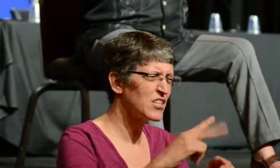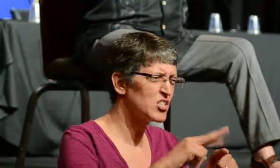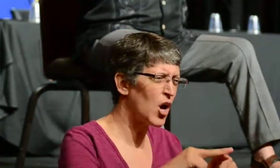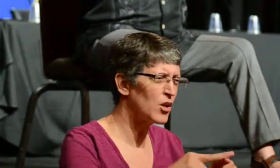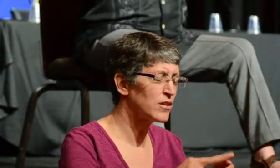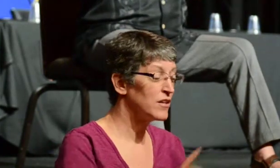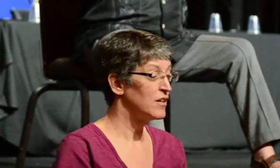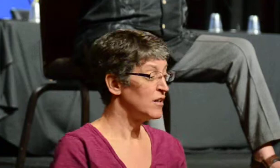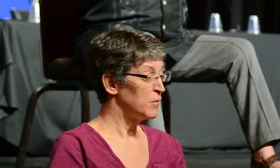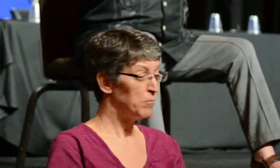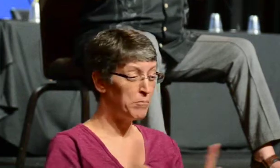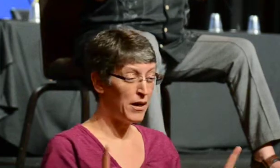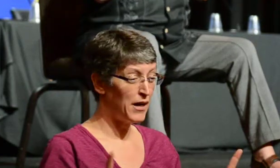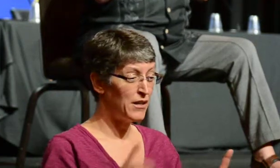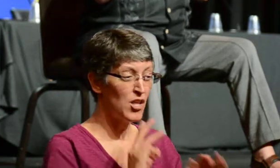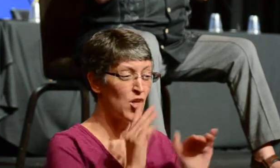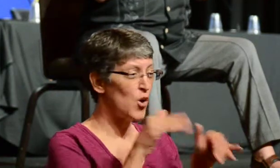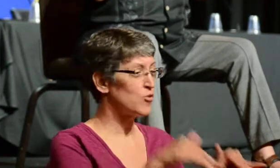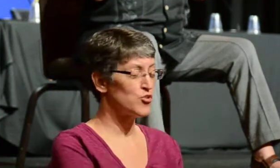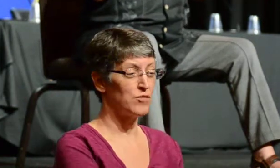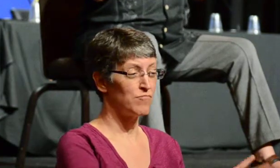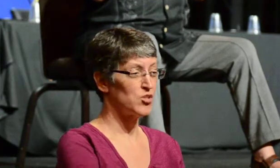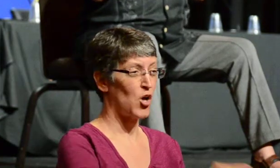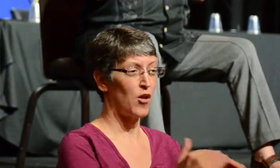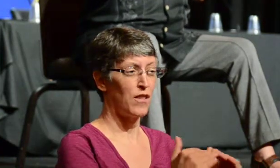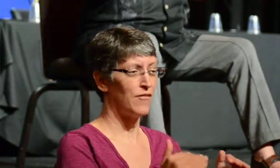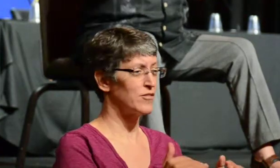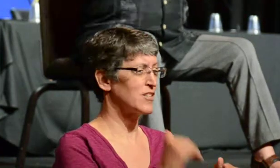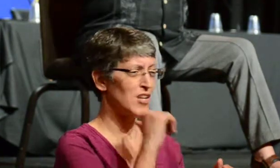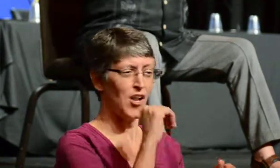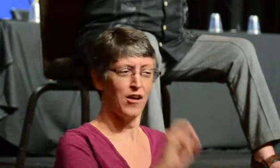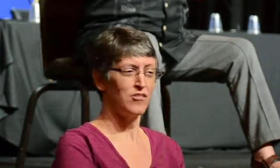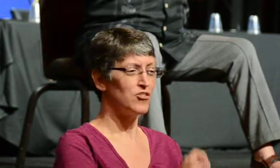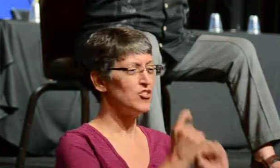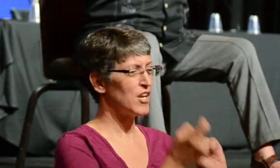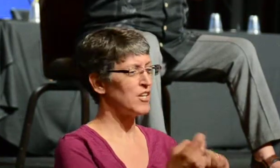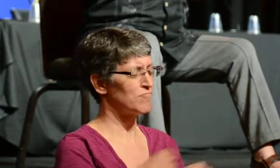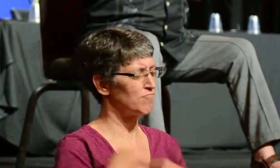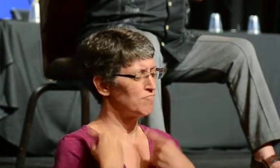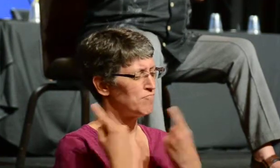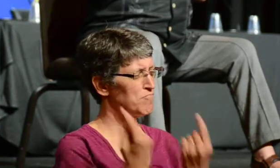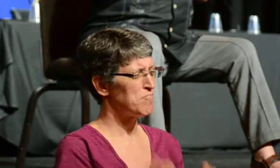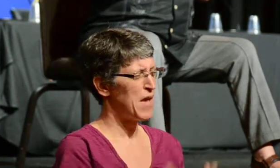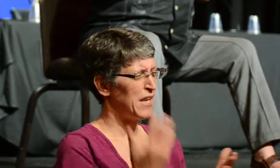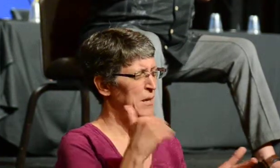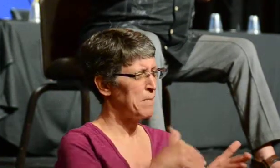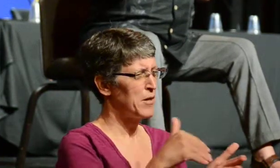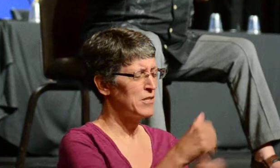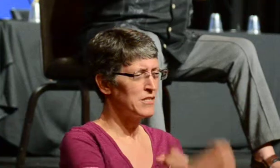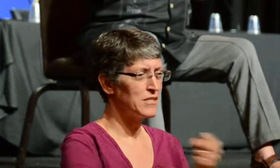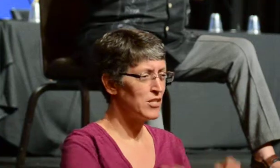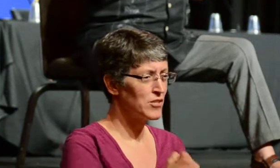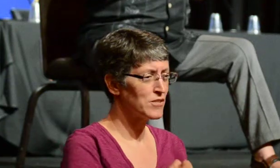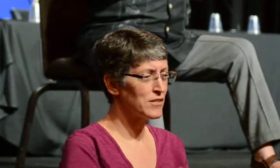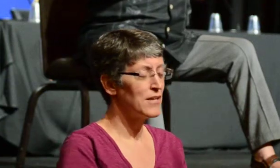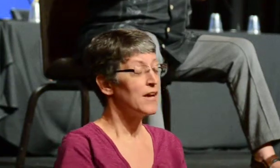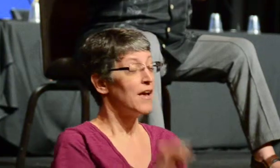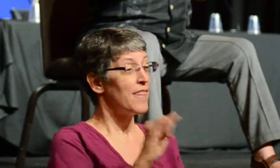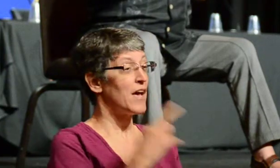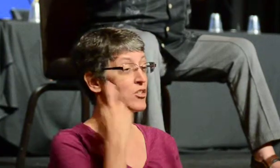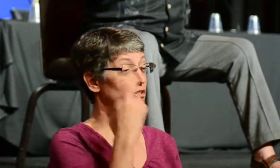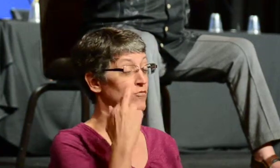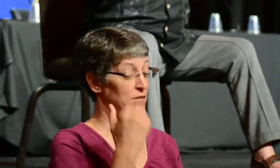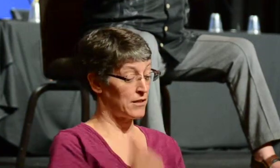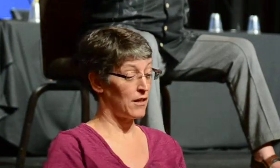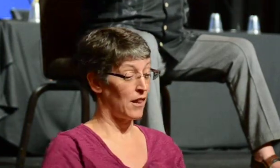salinity of the oceans hasn't changed in millions of years, and that's why the entities, the